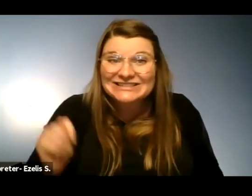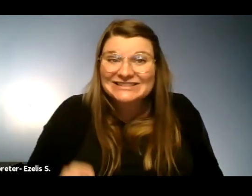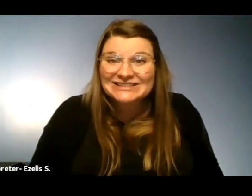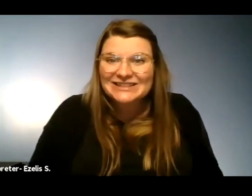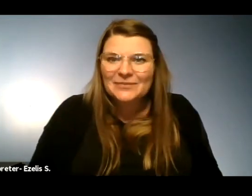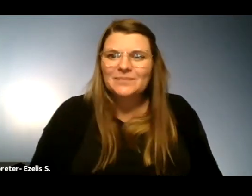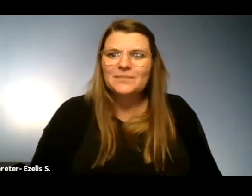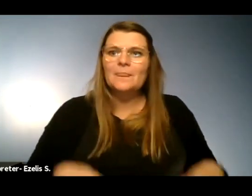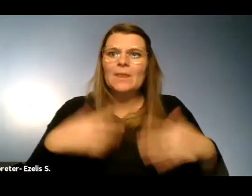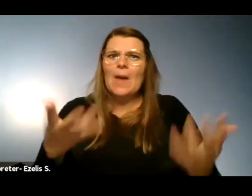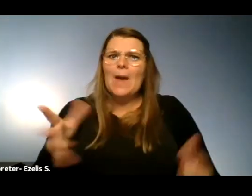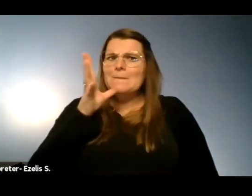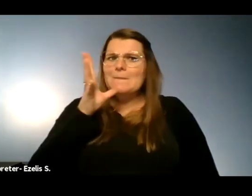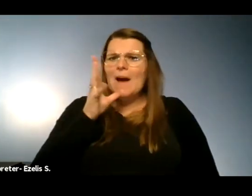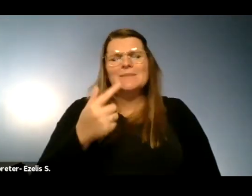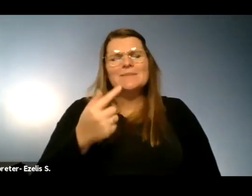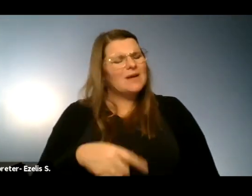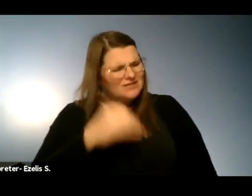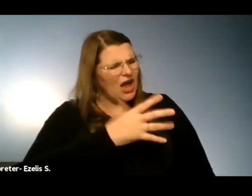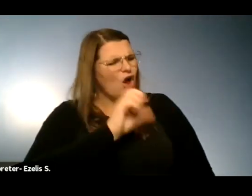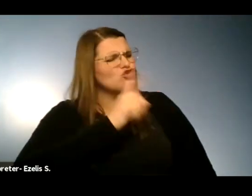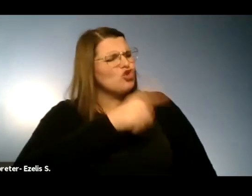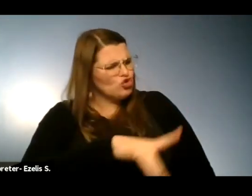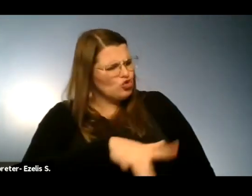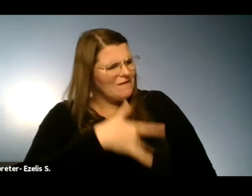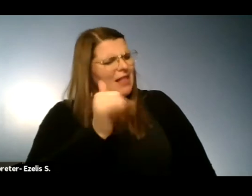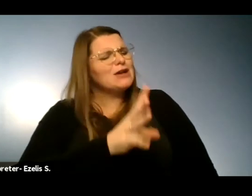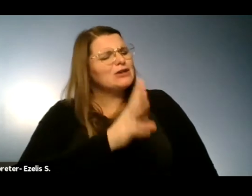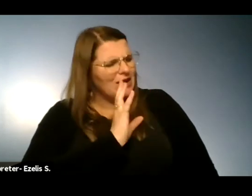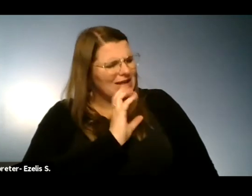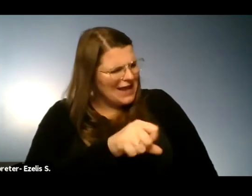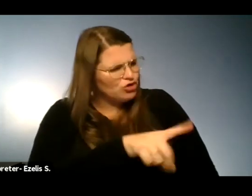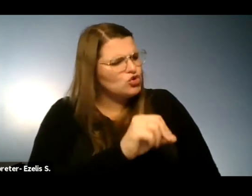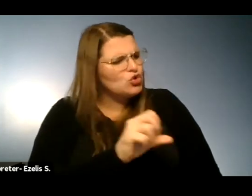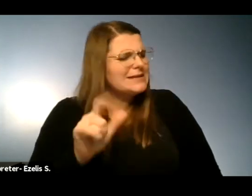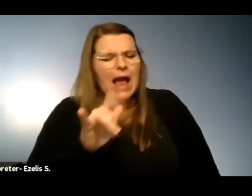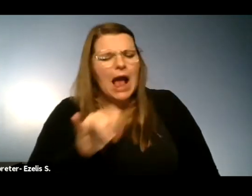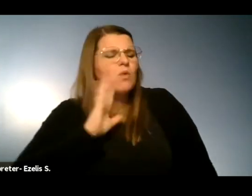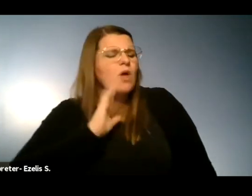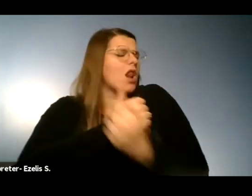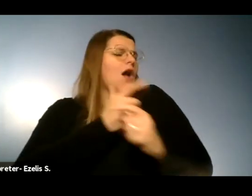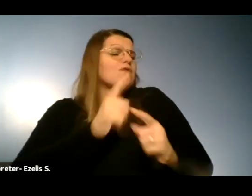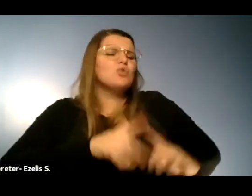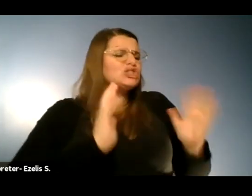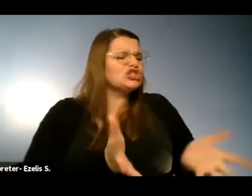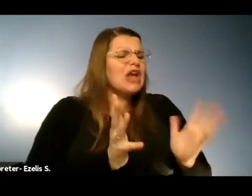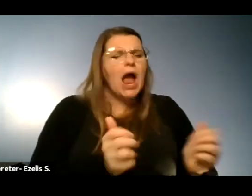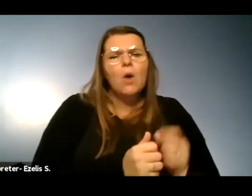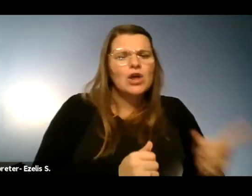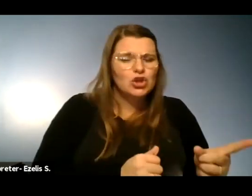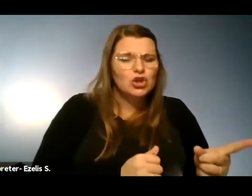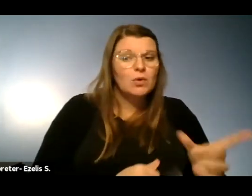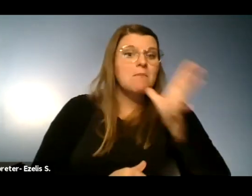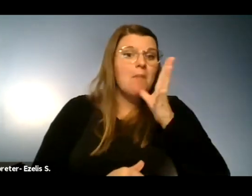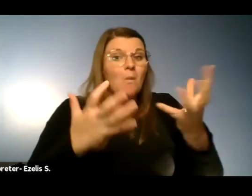Well, Mom says, oh, sure you do feel like talking. Sally would love to talk to you. Mom wanted to